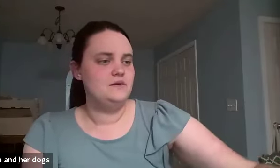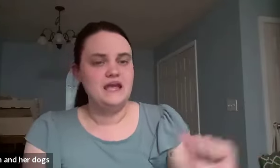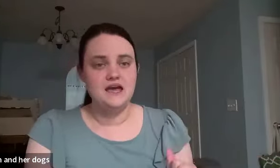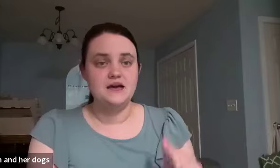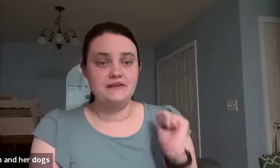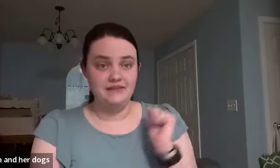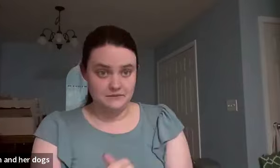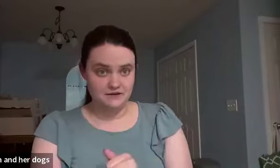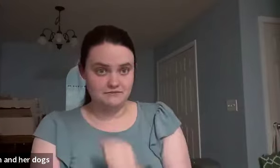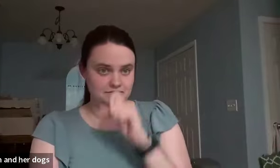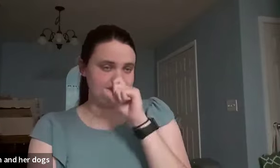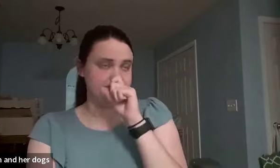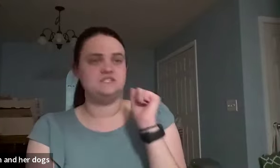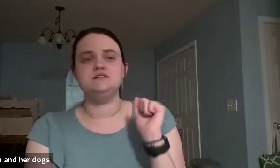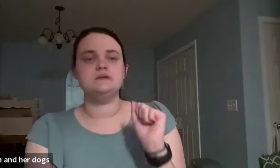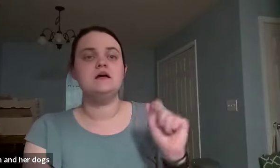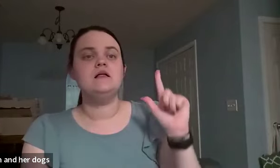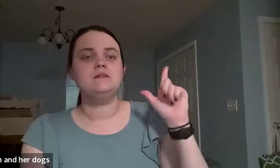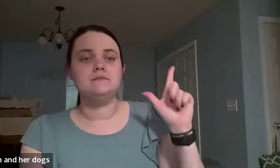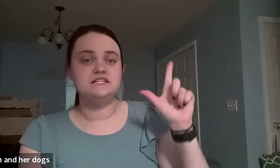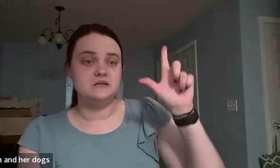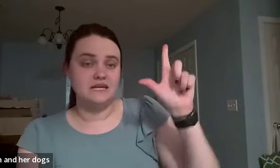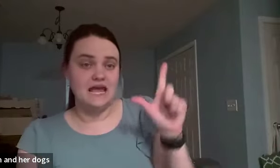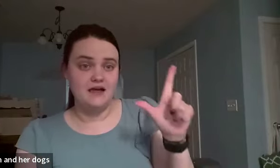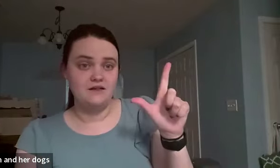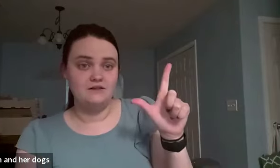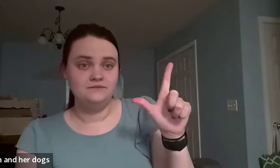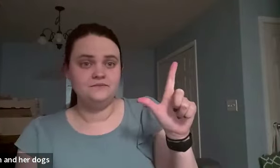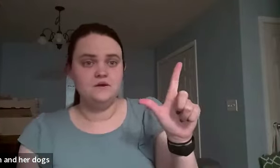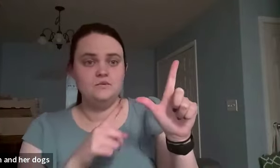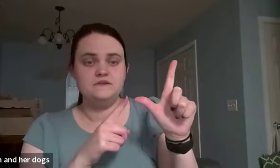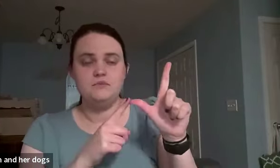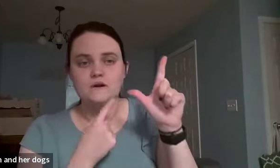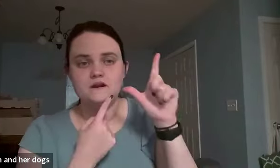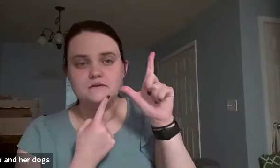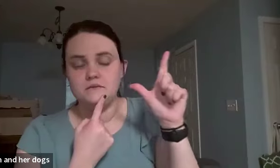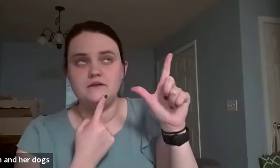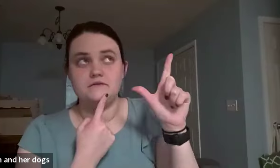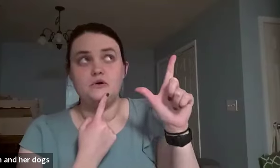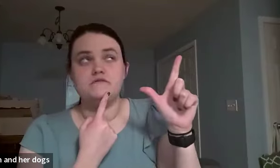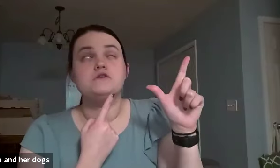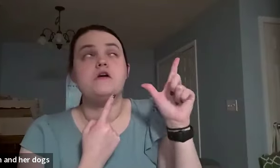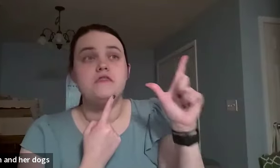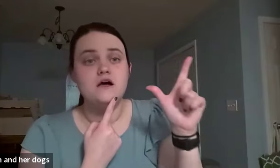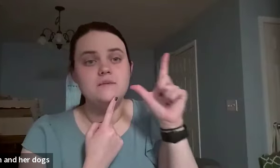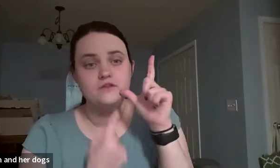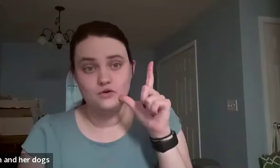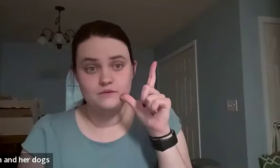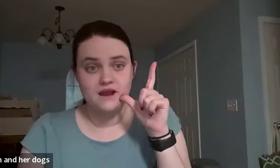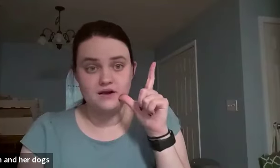Then we have lemon. Excuse me. Lemon is going to be an L with the pointer, but not the pointer finger, the thumb in the corner